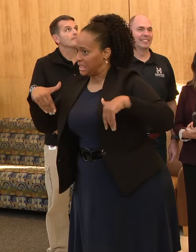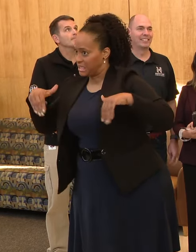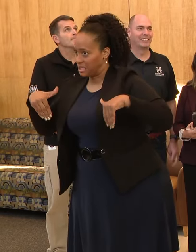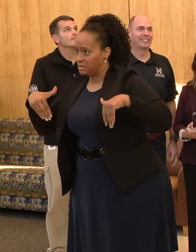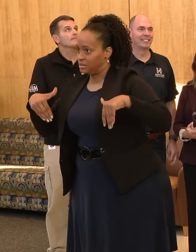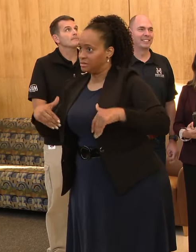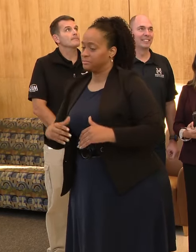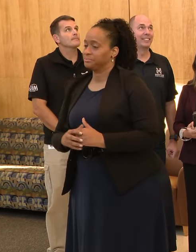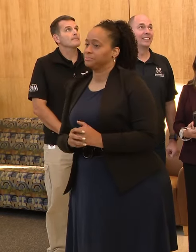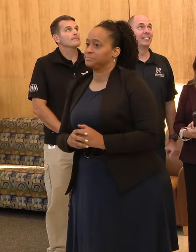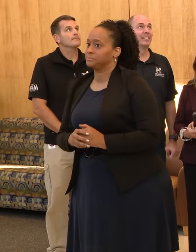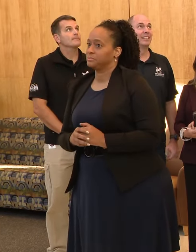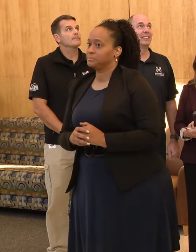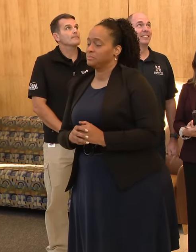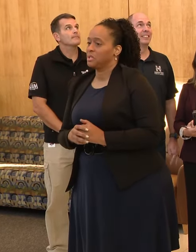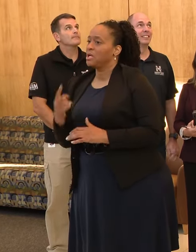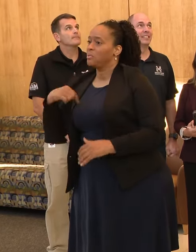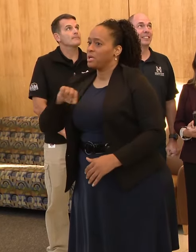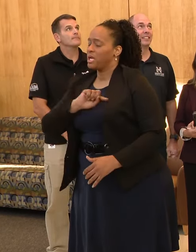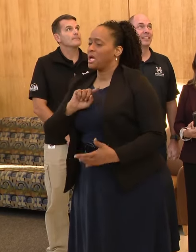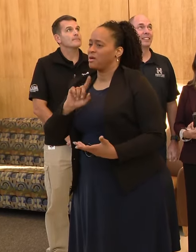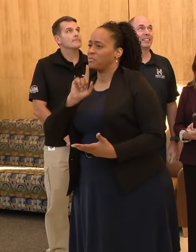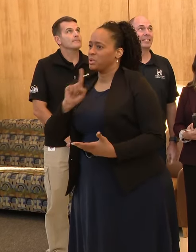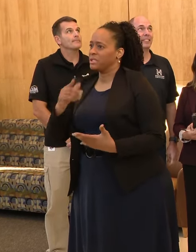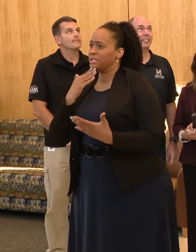We have very good